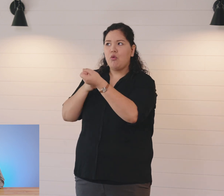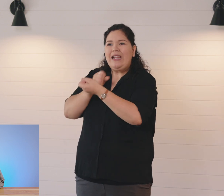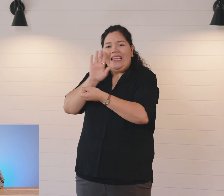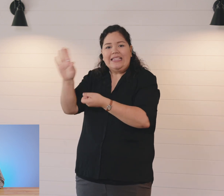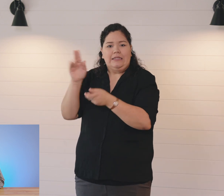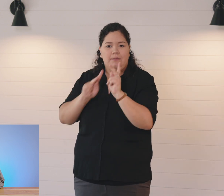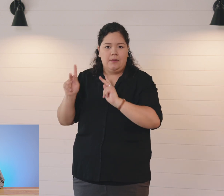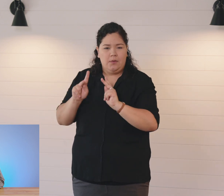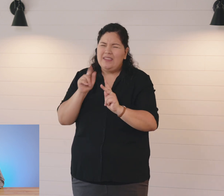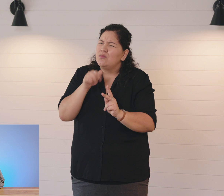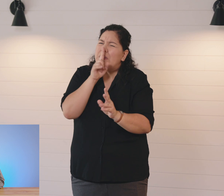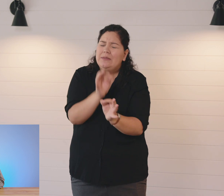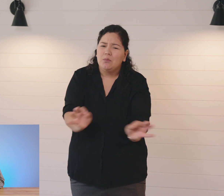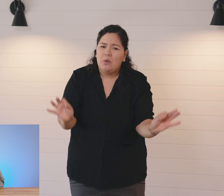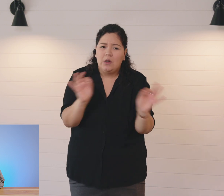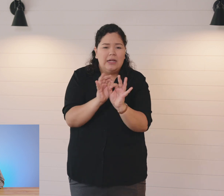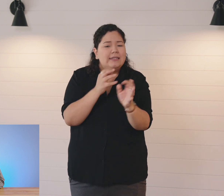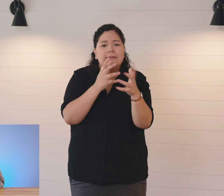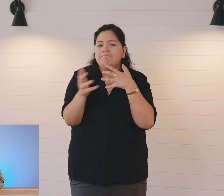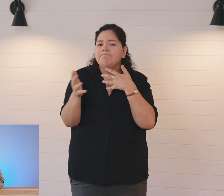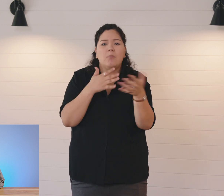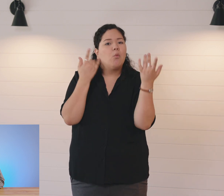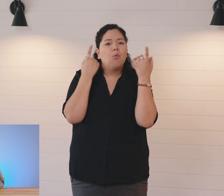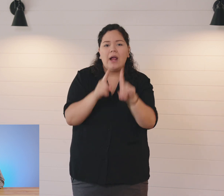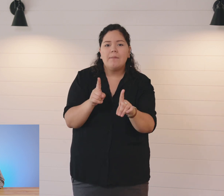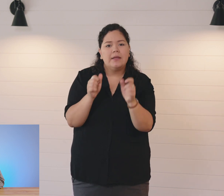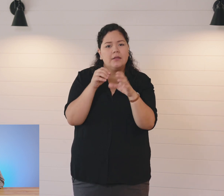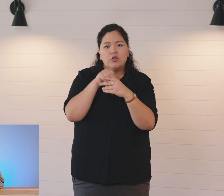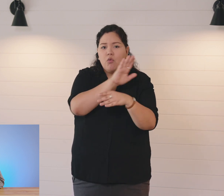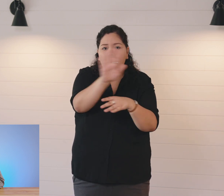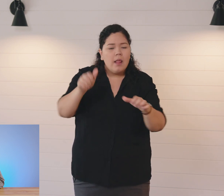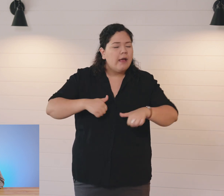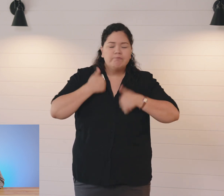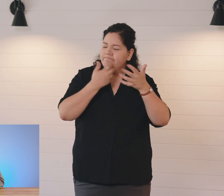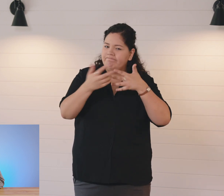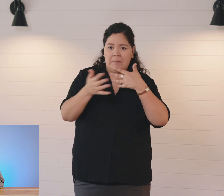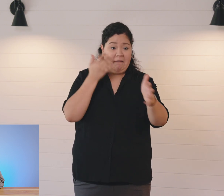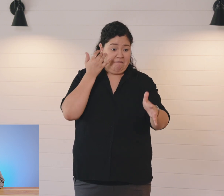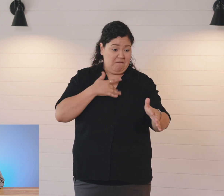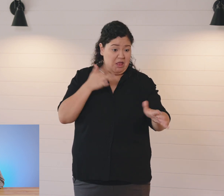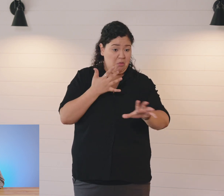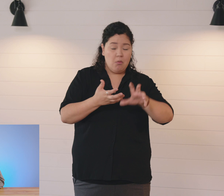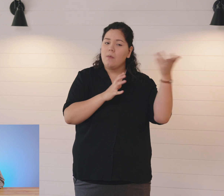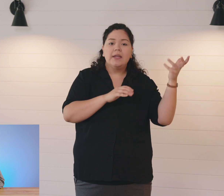is really important for you to hear. Whatever is happening around you is not out of control.